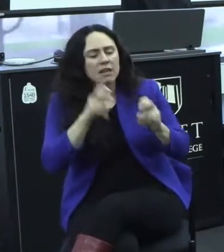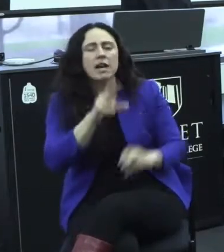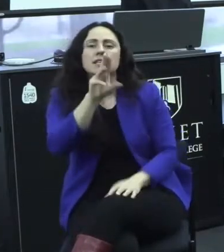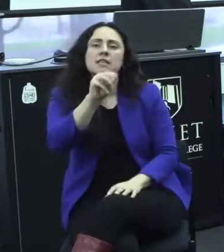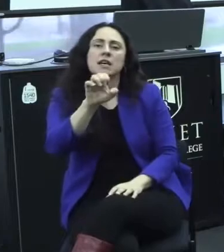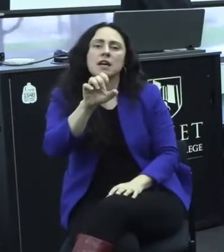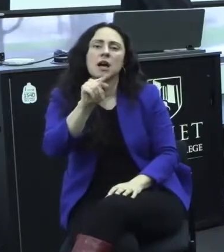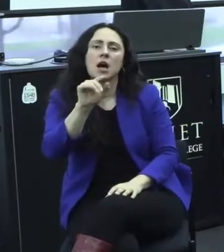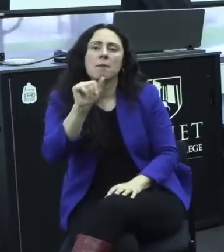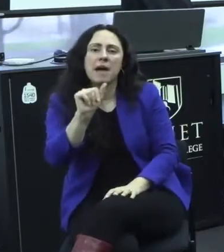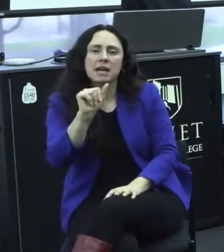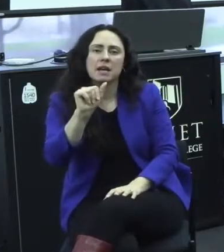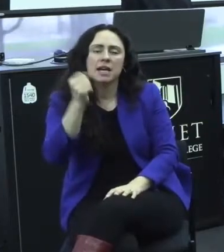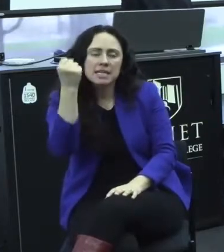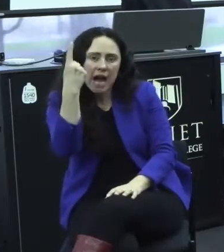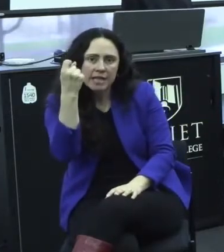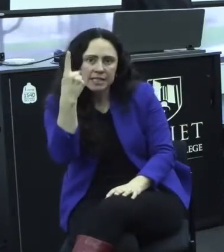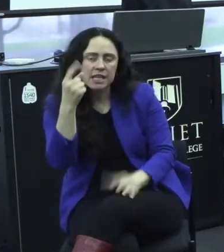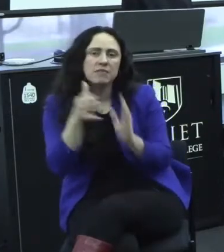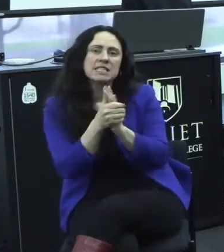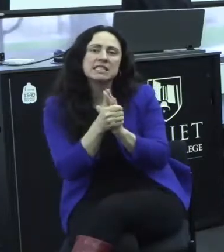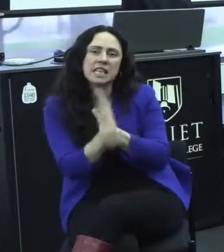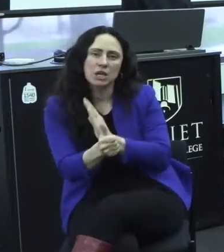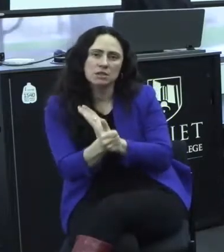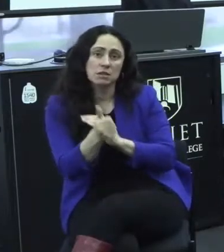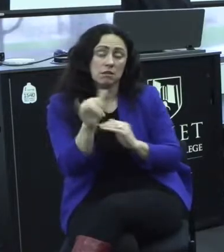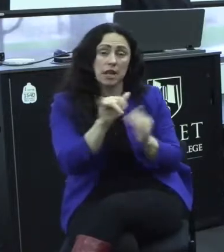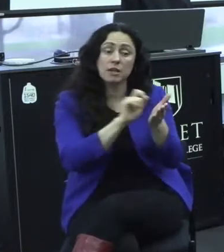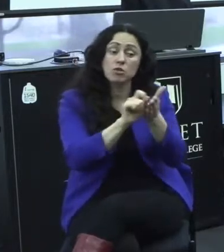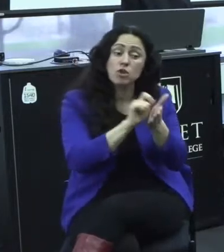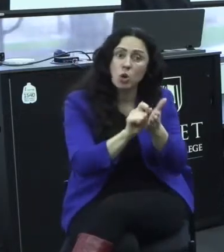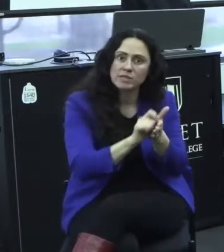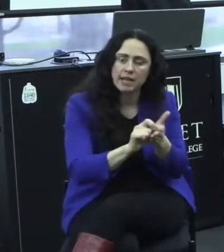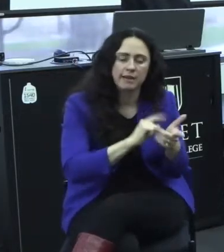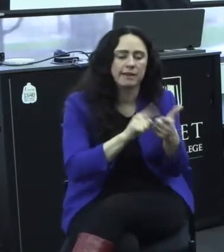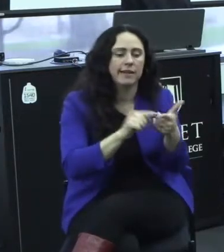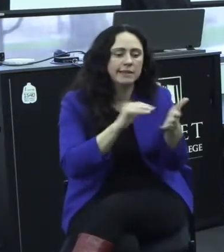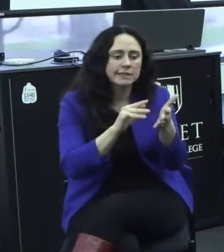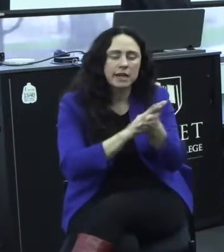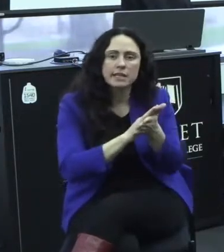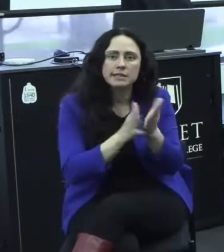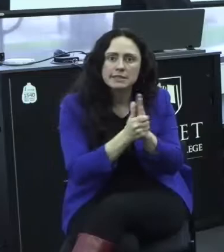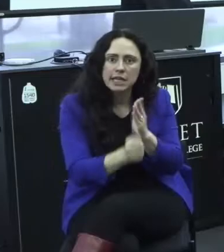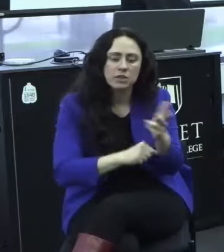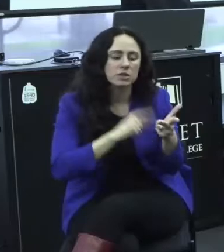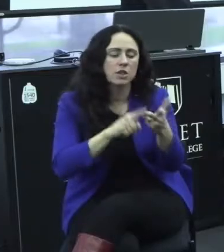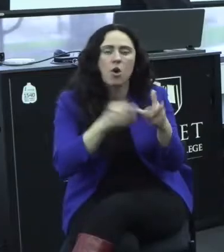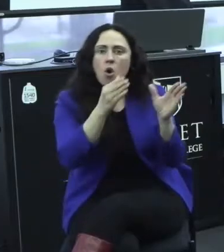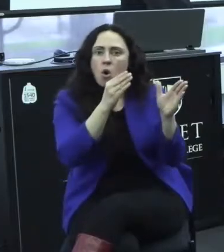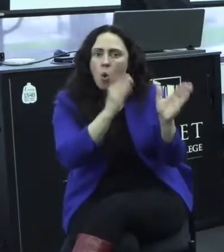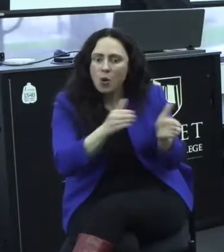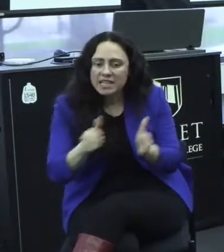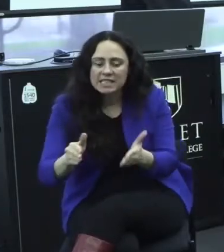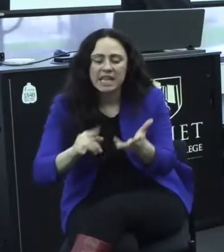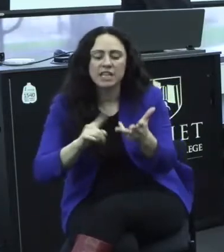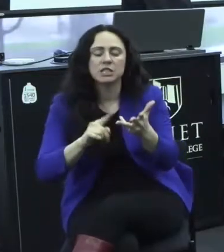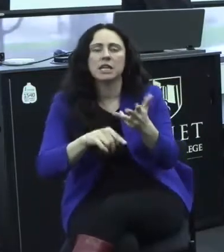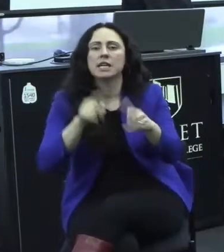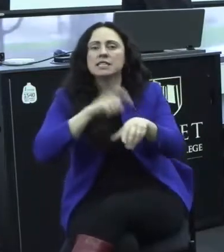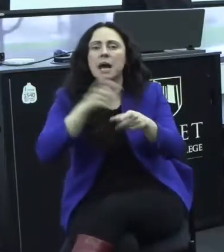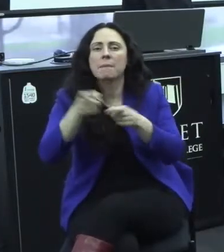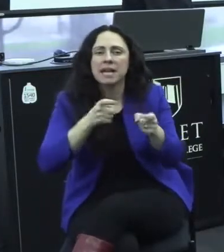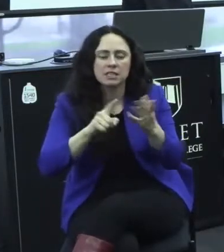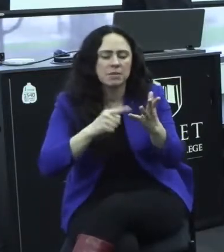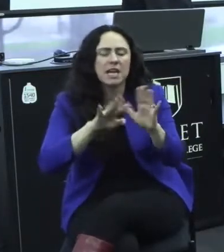like metacognitive skills, so note-taking, study skills, organization, time management, the way we use